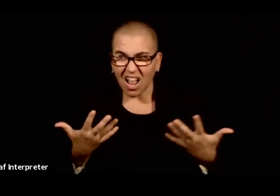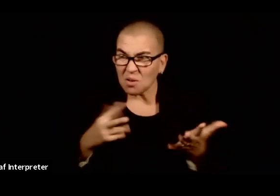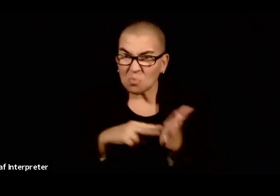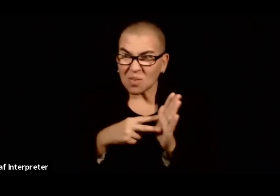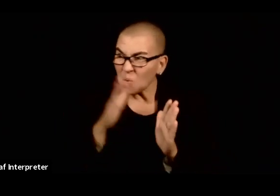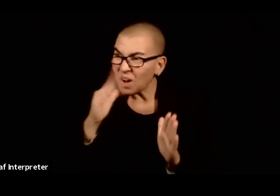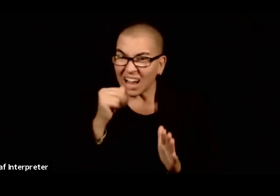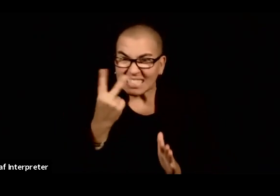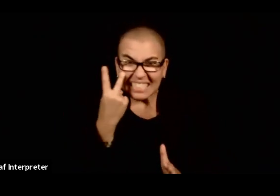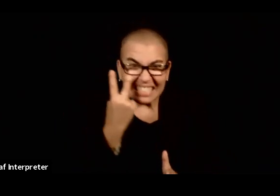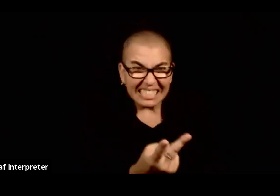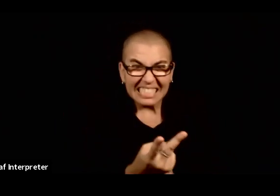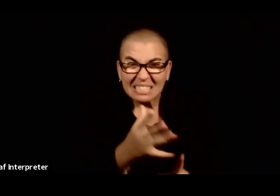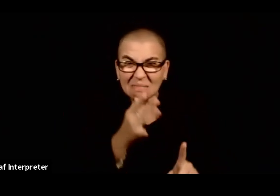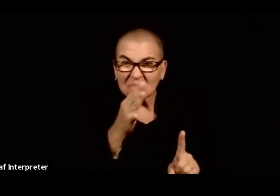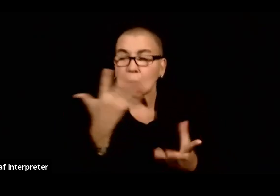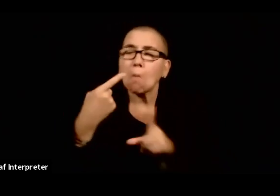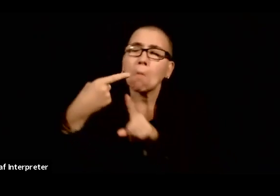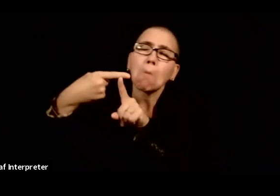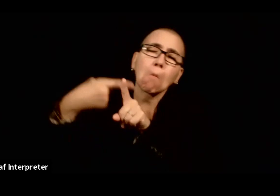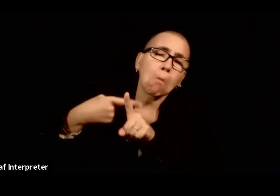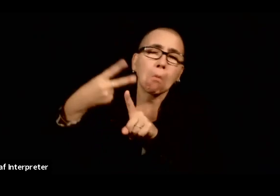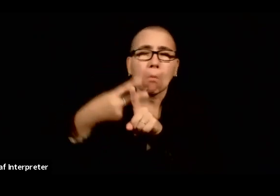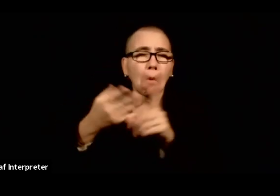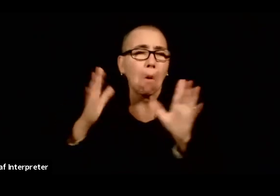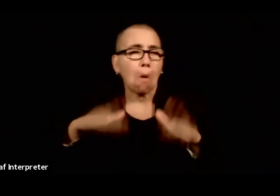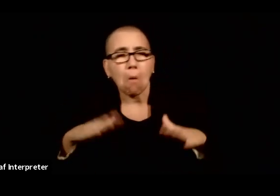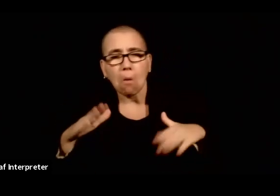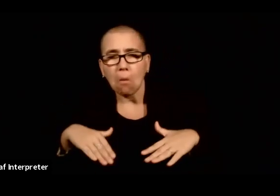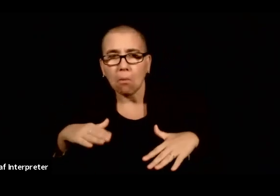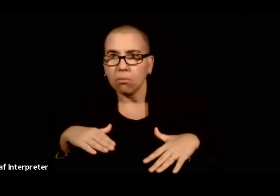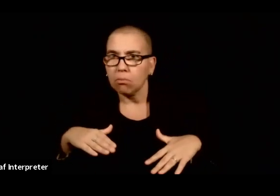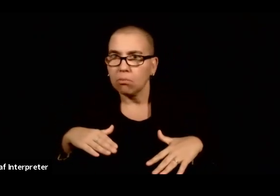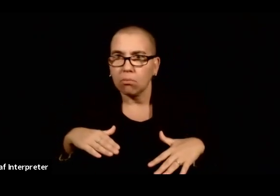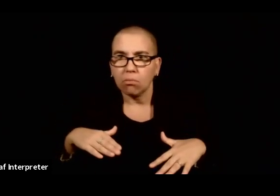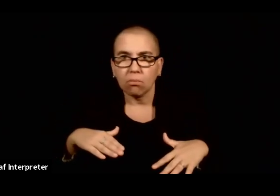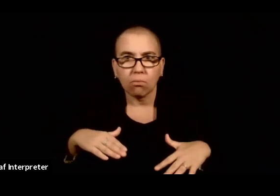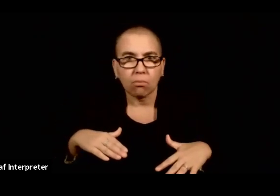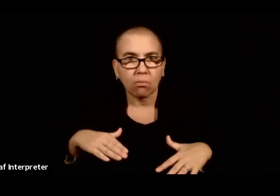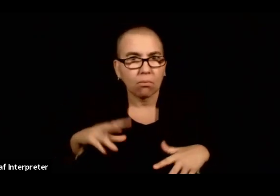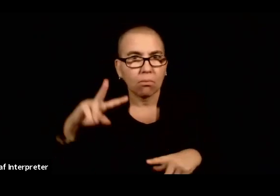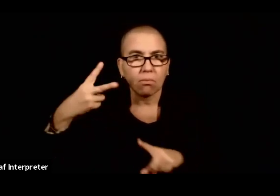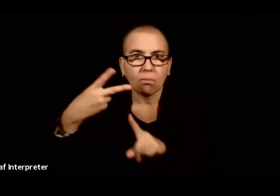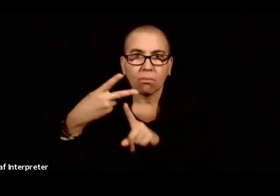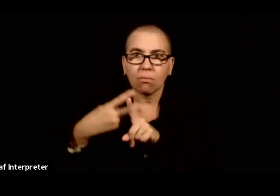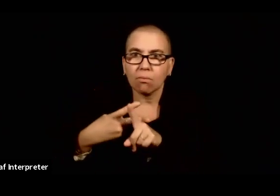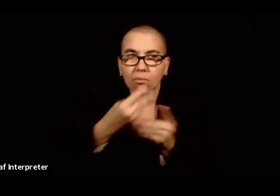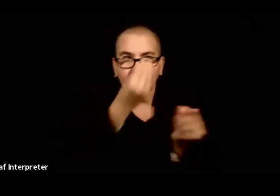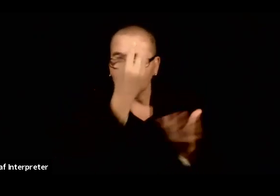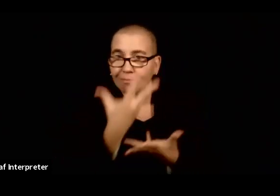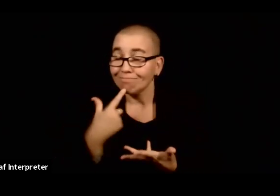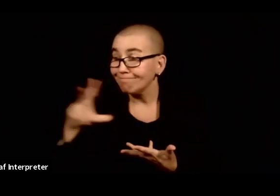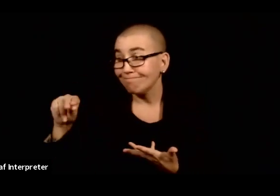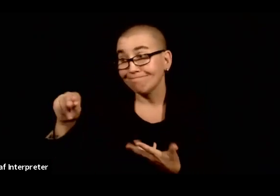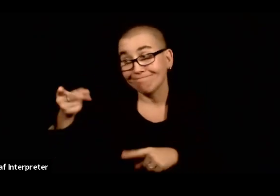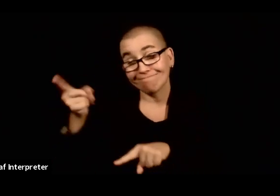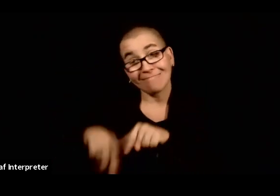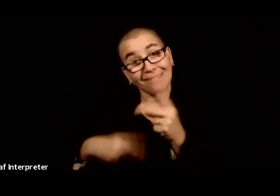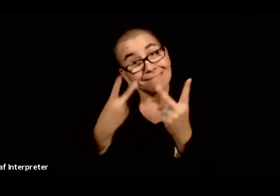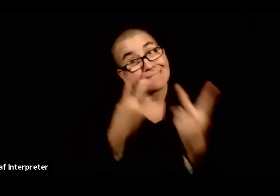two. Into the second month, the realization hit. Though I went for a window visit every week and have been one of